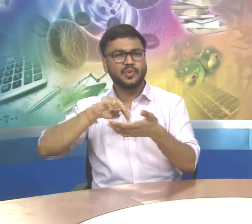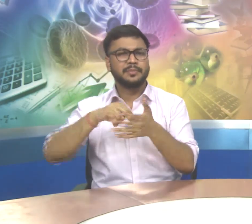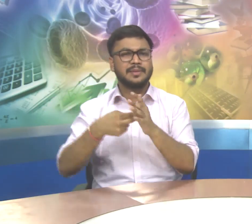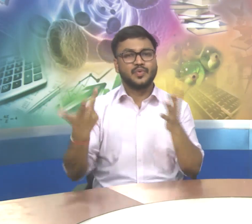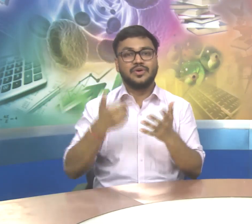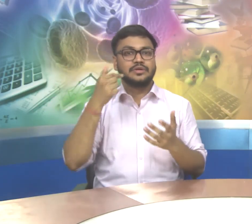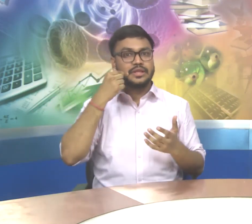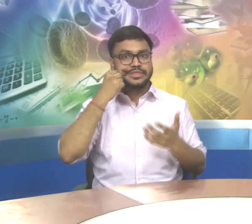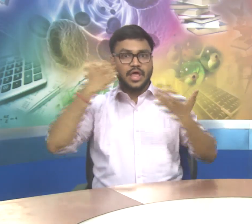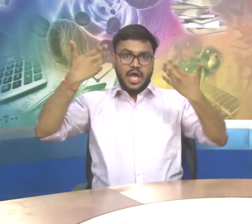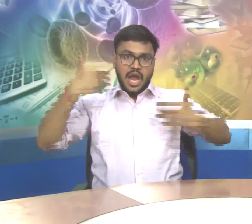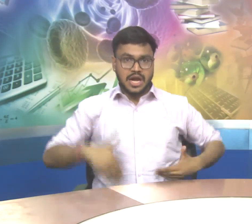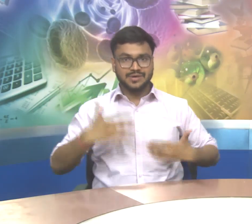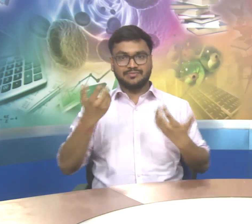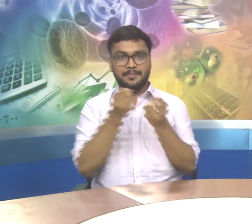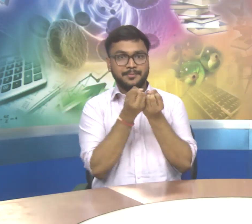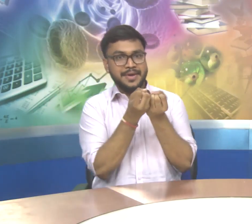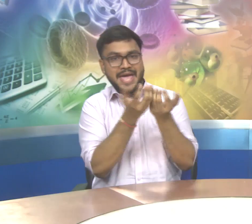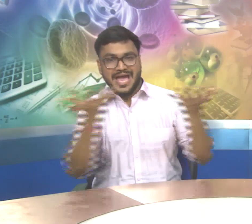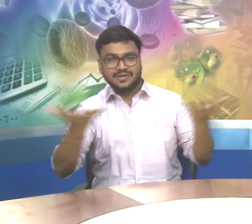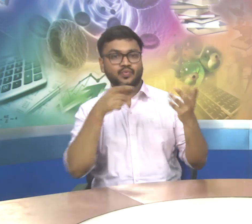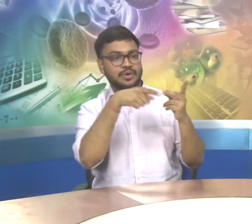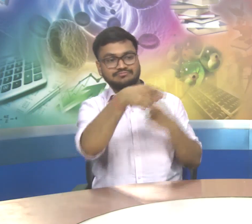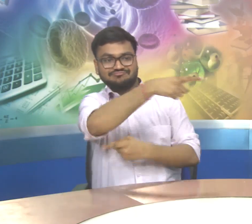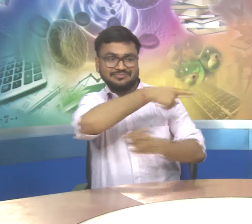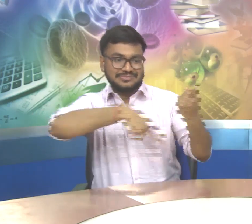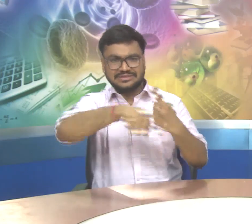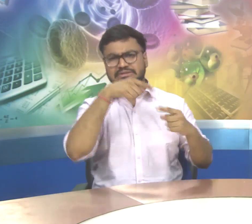Animals are useful to humans in many ways.